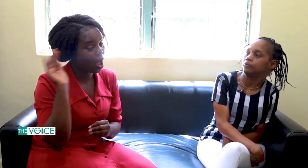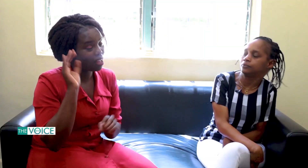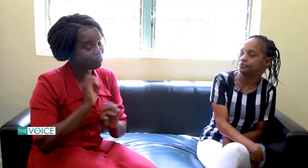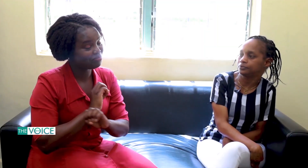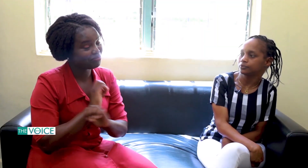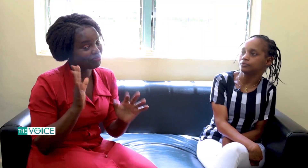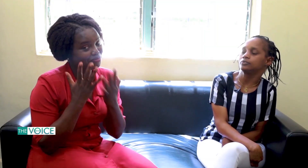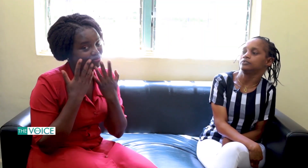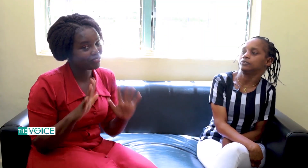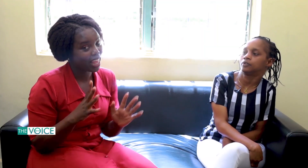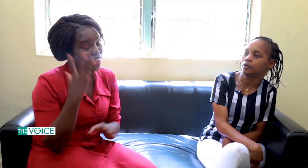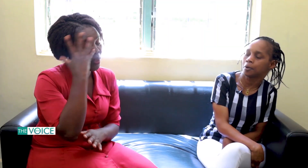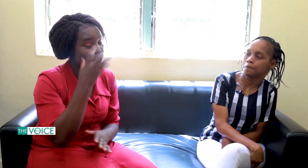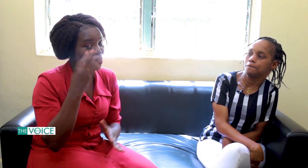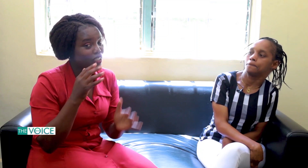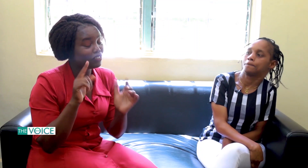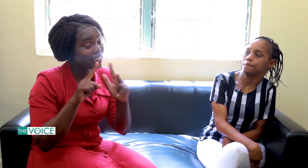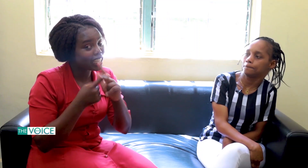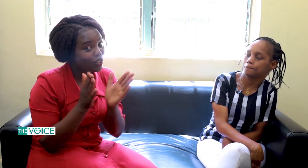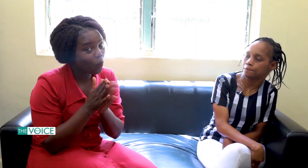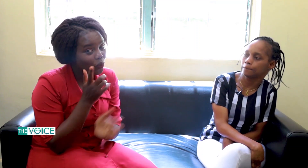People with disability,